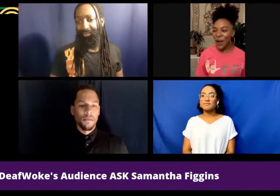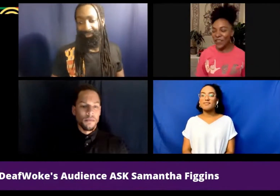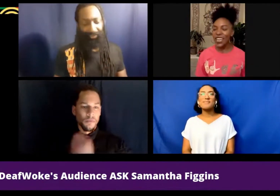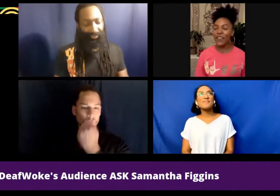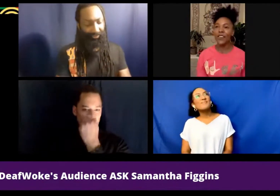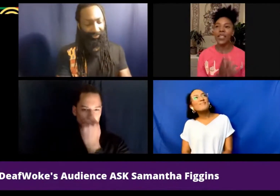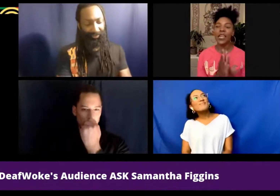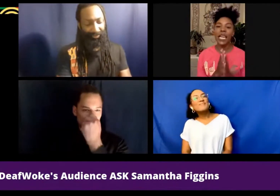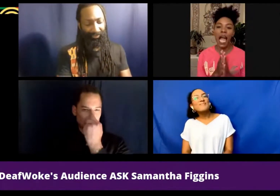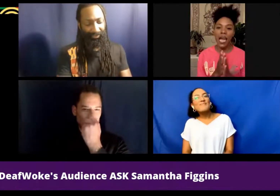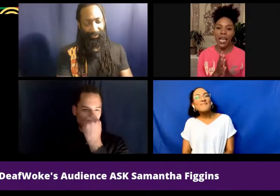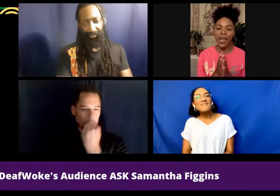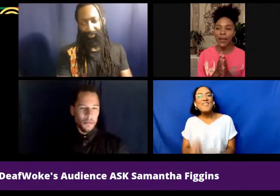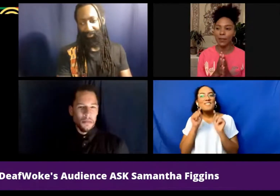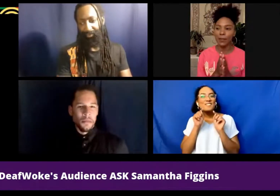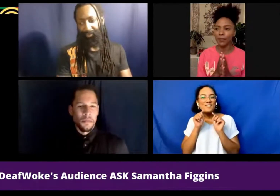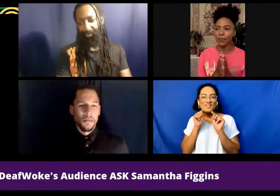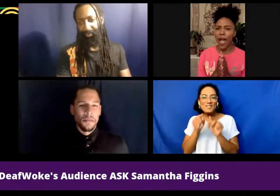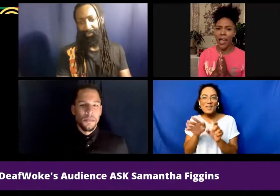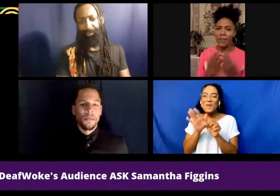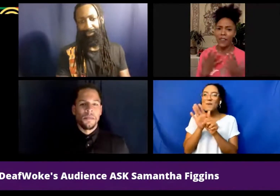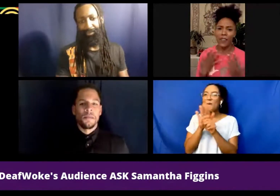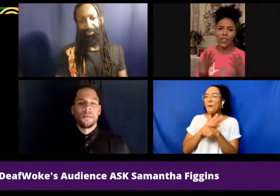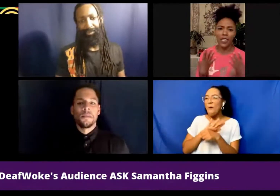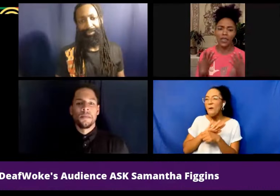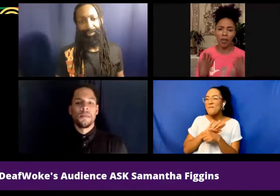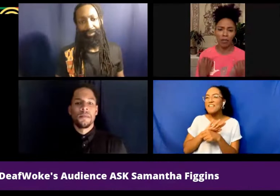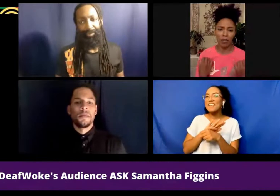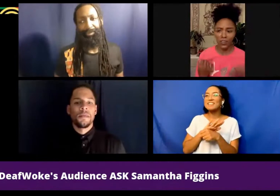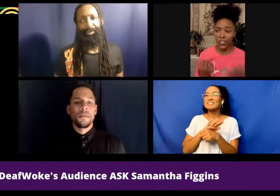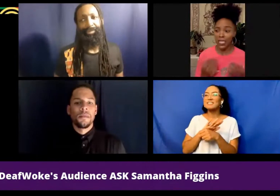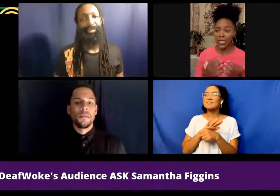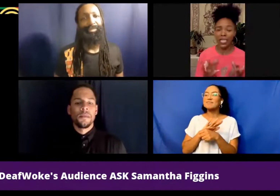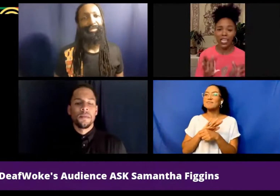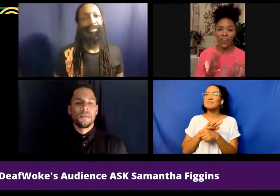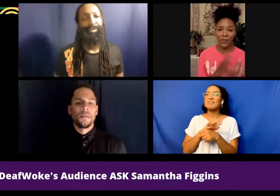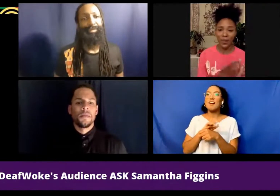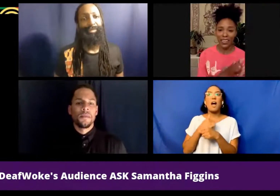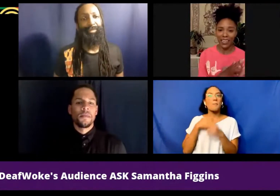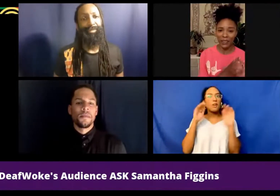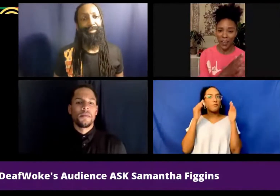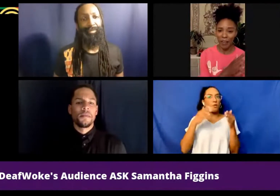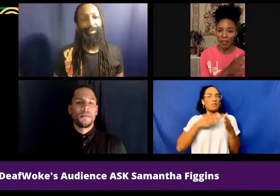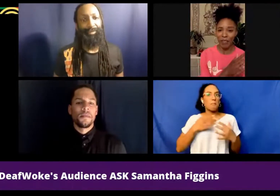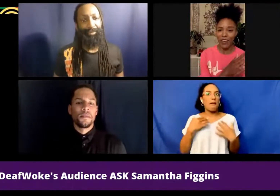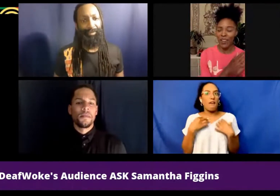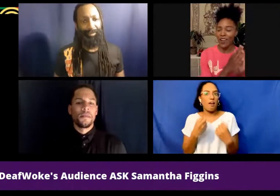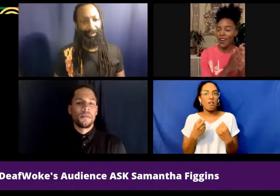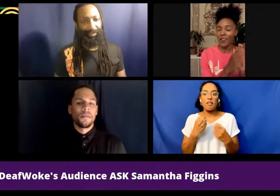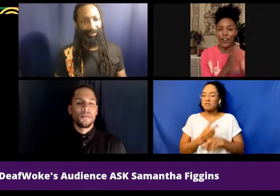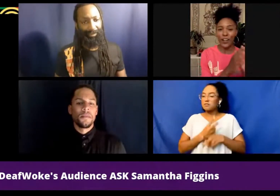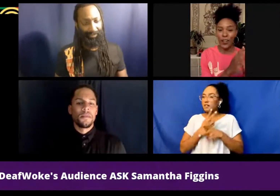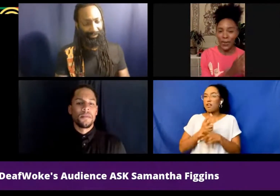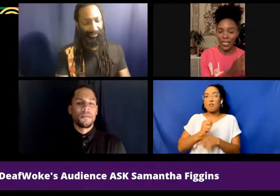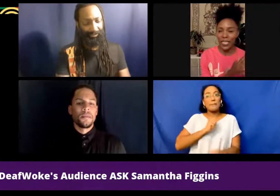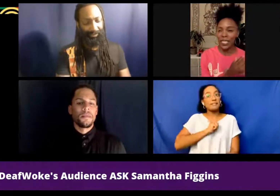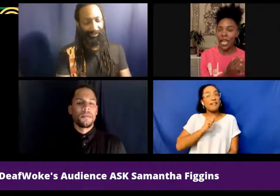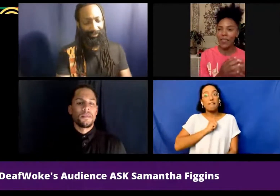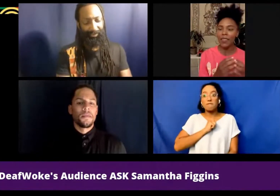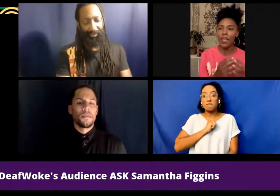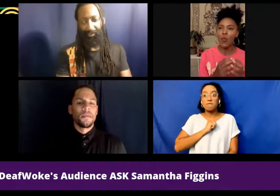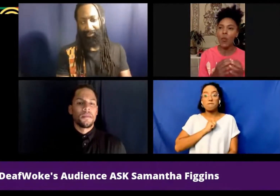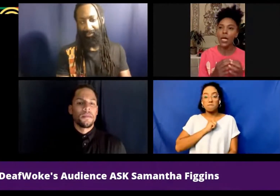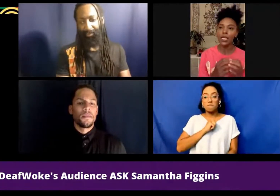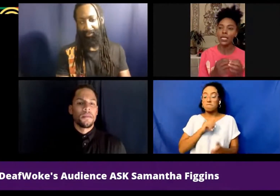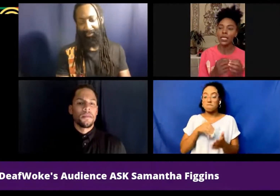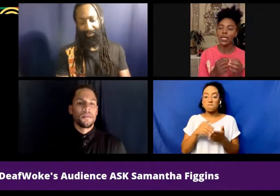During COVID, I feel like I am very health conscious. I take care of my health on a regular basis.